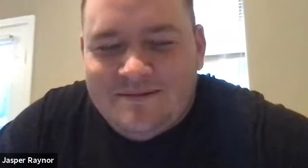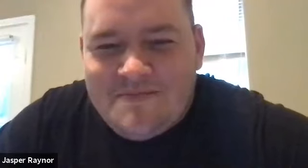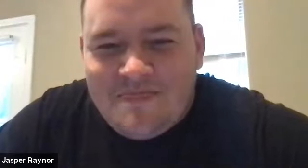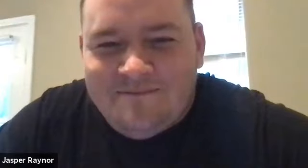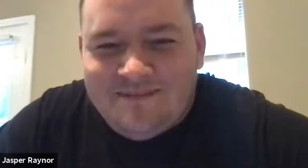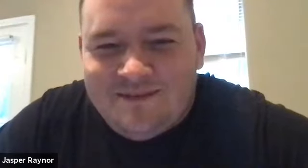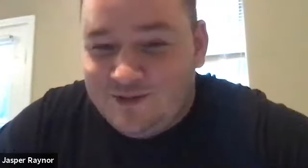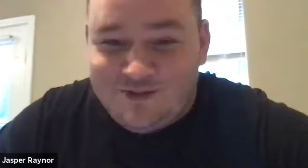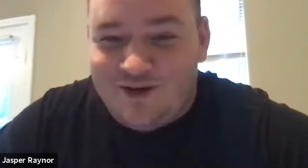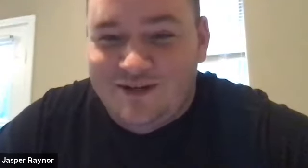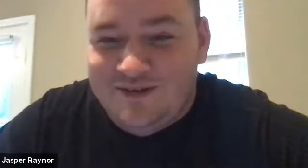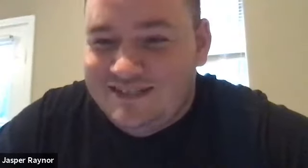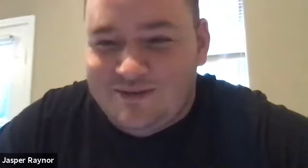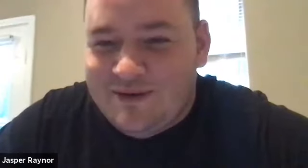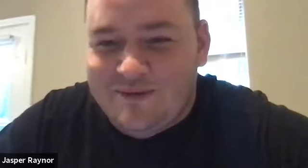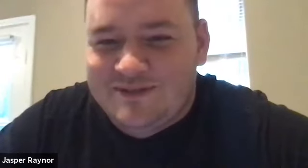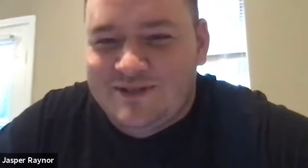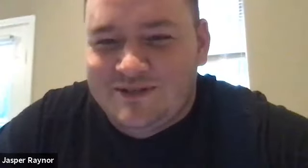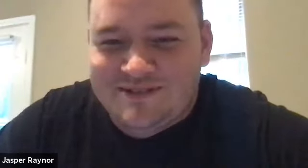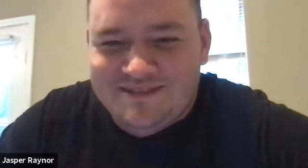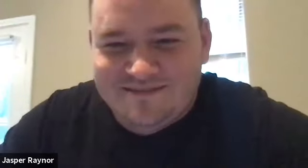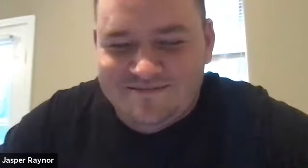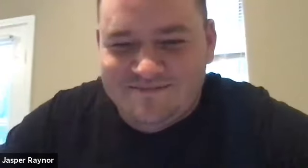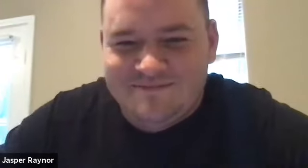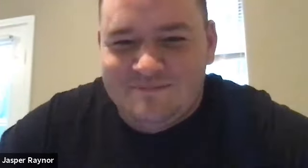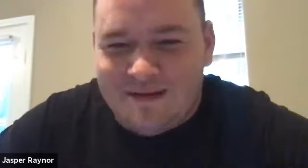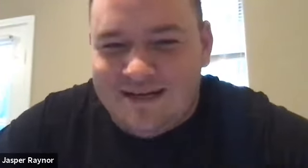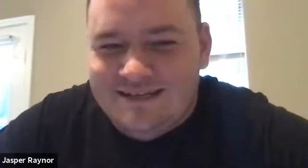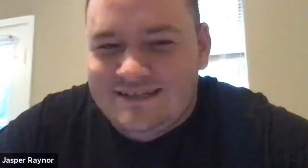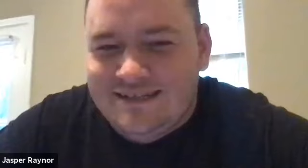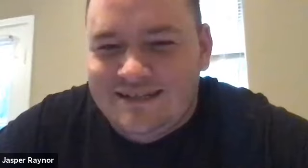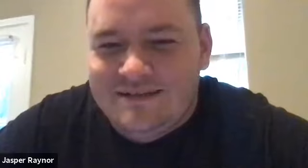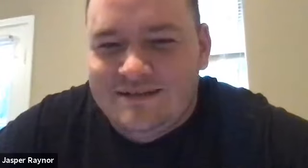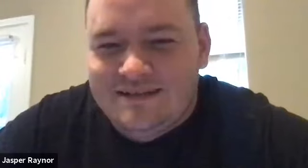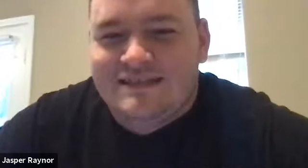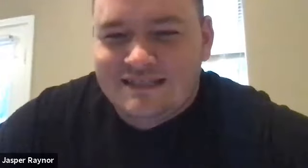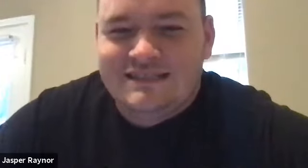Why not? You started doing it, so we're going with you. My